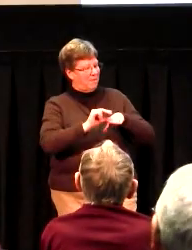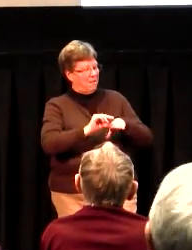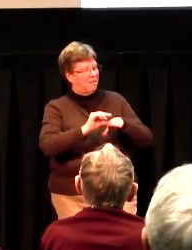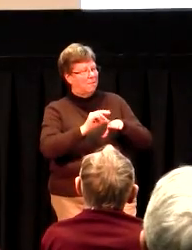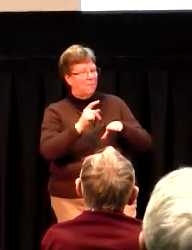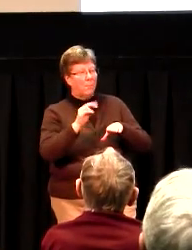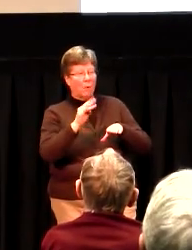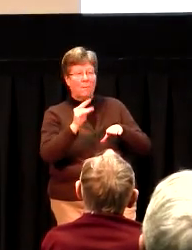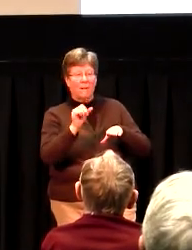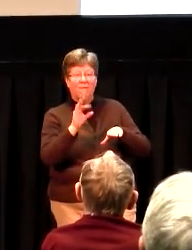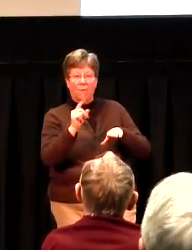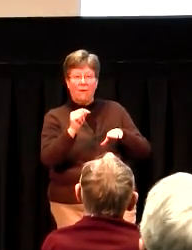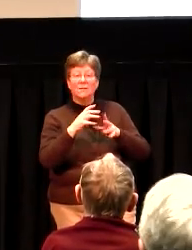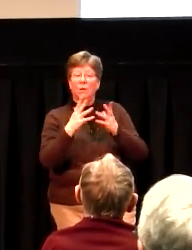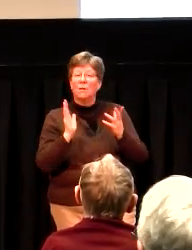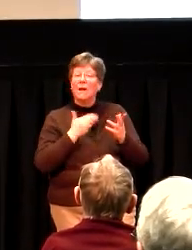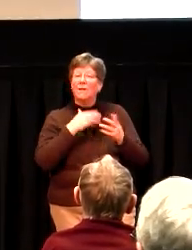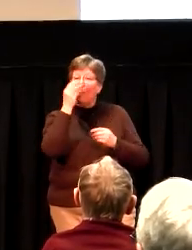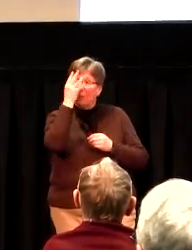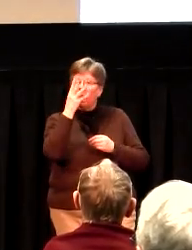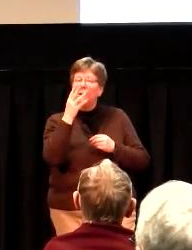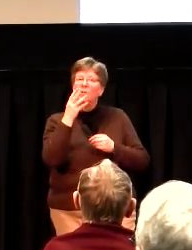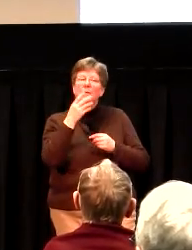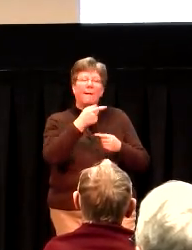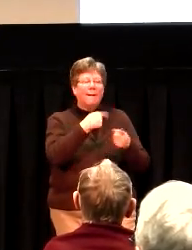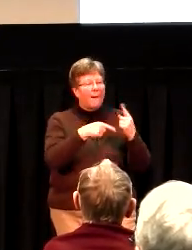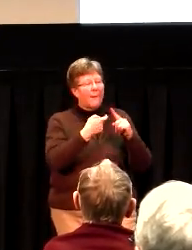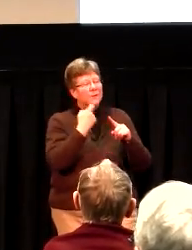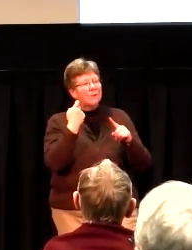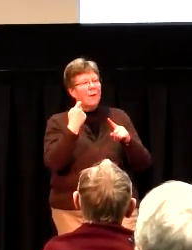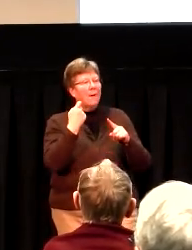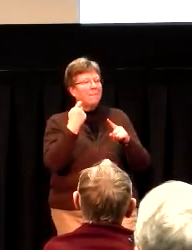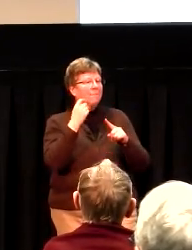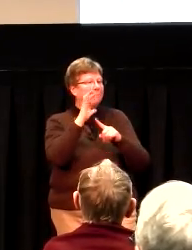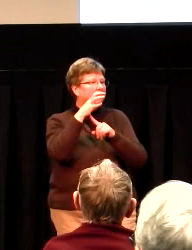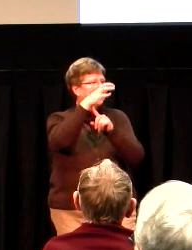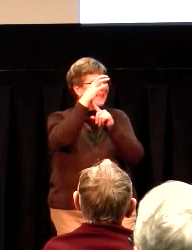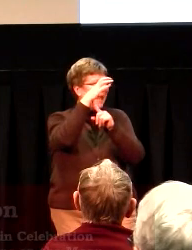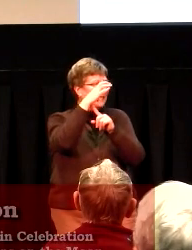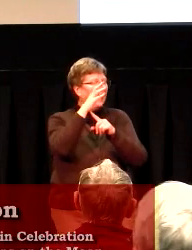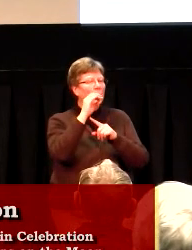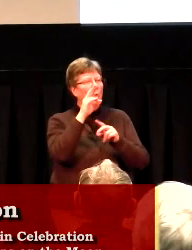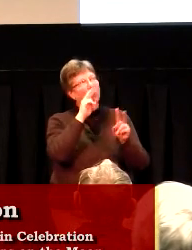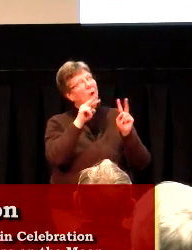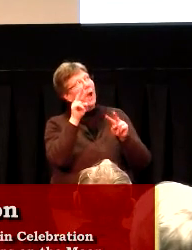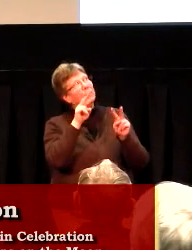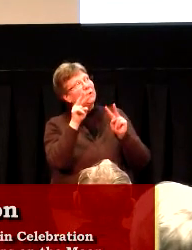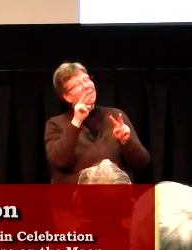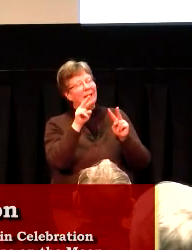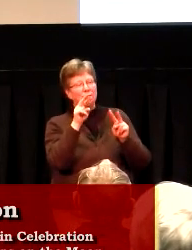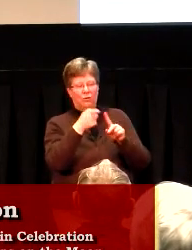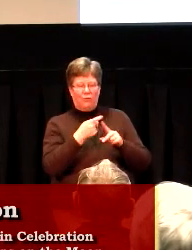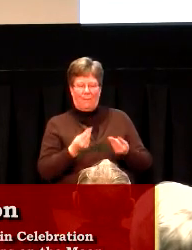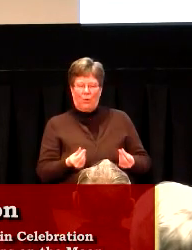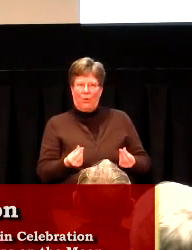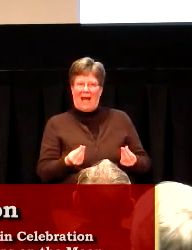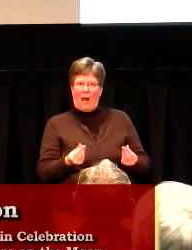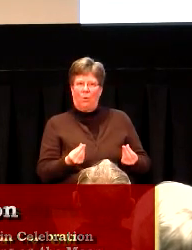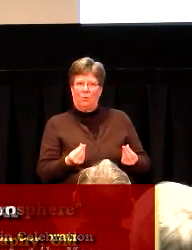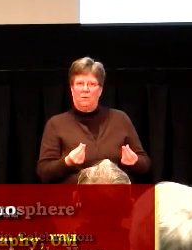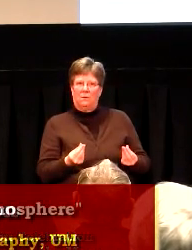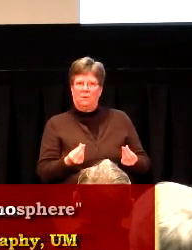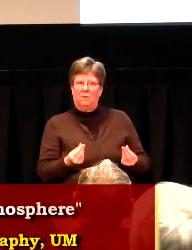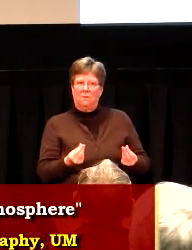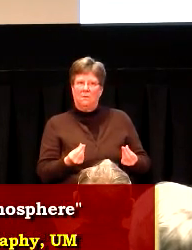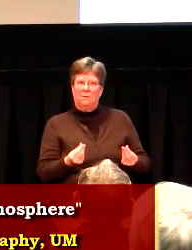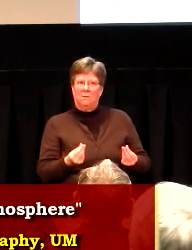comes from either satellites that NASA runs or observations on the ground that other colleagues